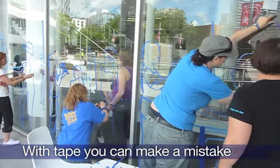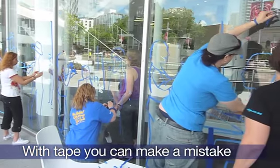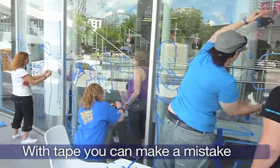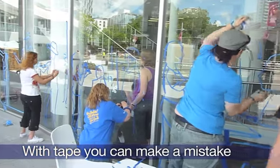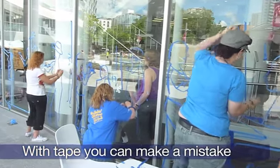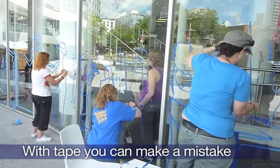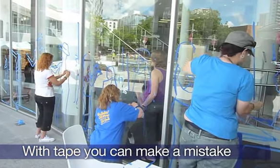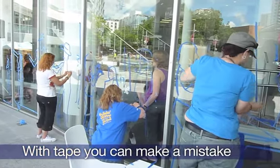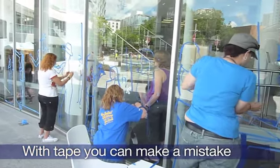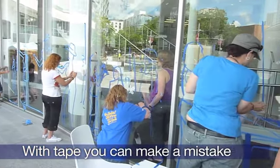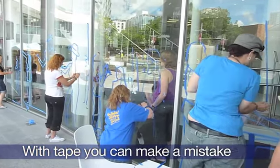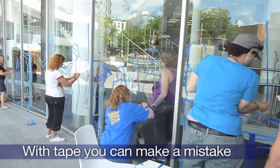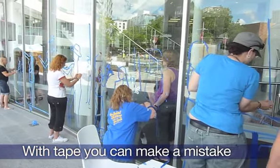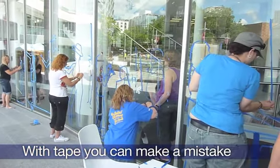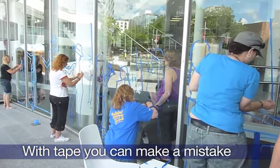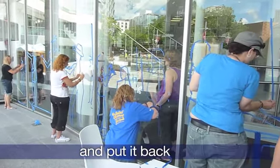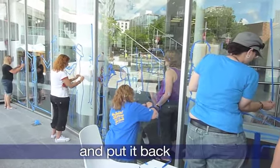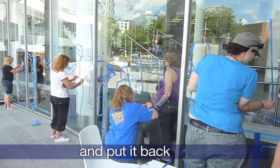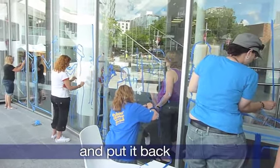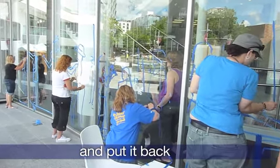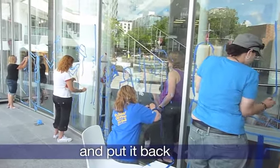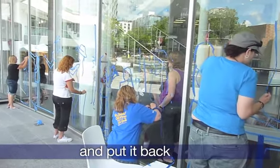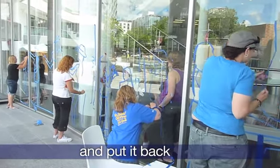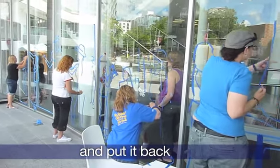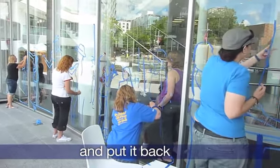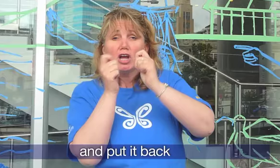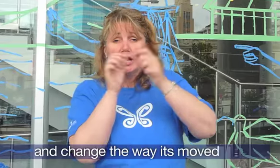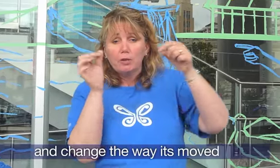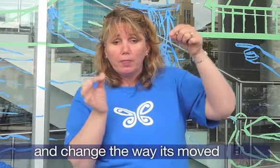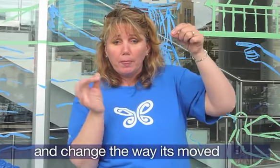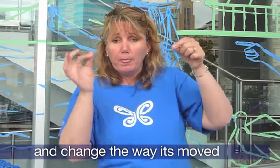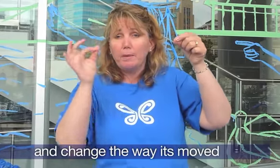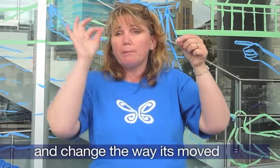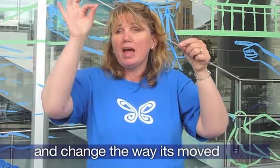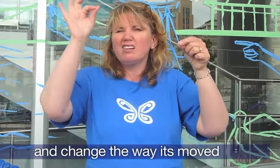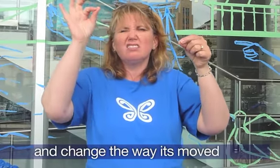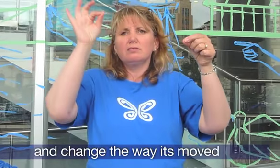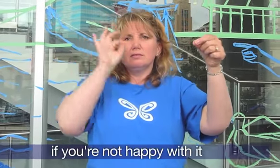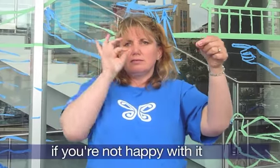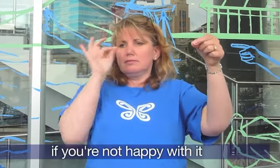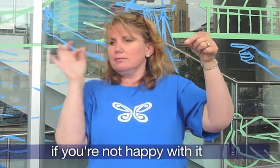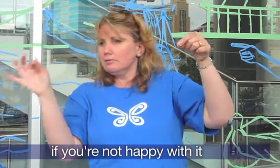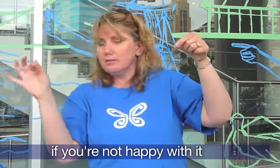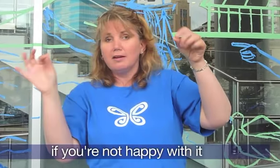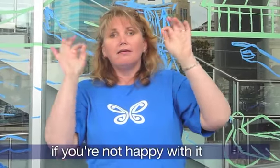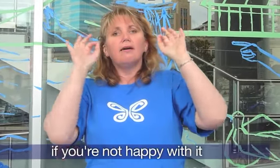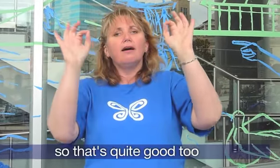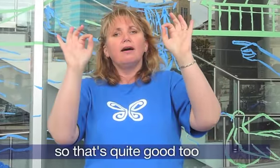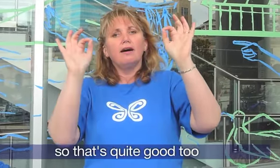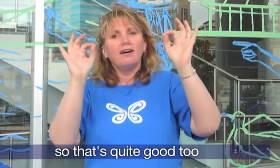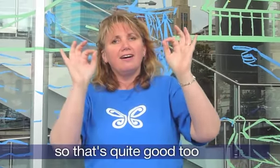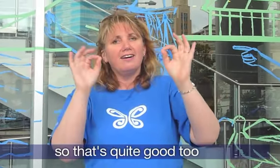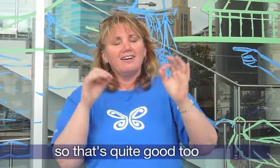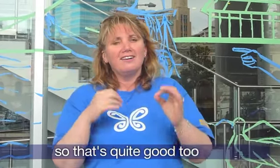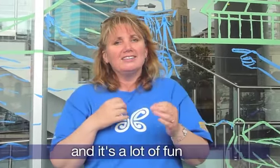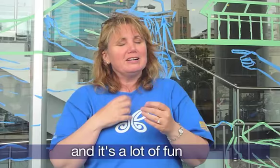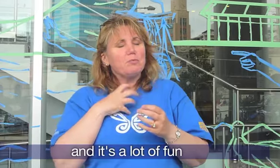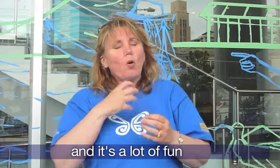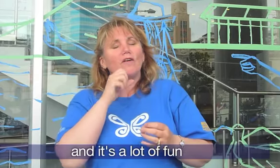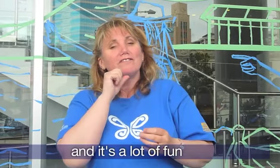you often with tape, you can make a mistake and put it back and change the way it's moved, or if you're not happy with it. So that's quite good too.